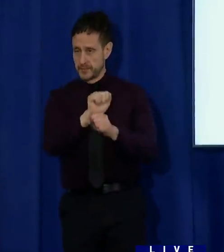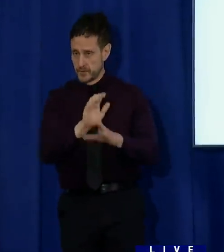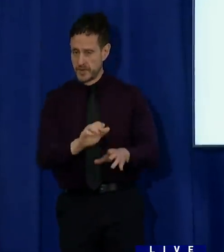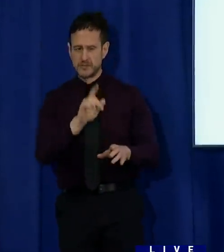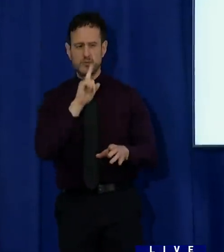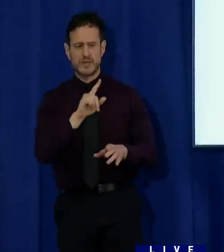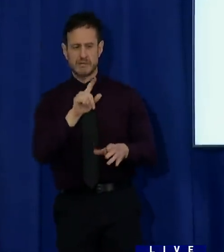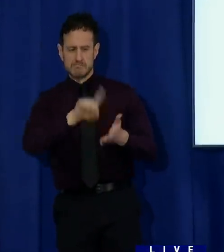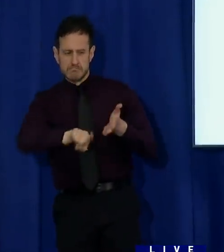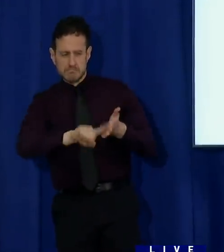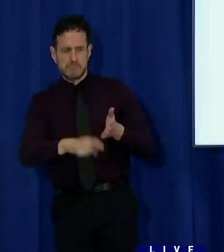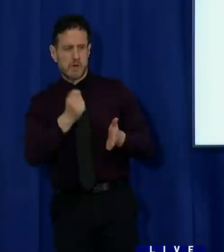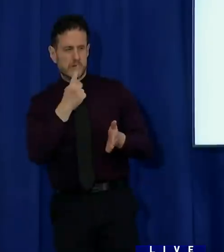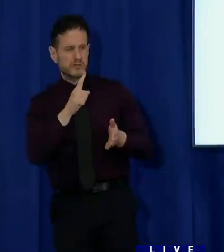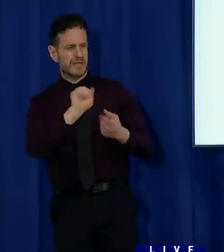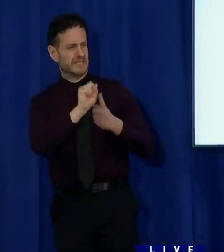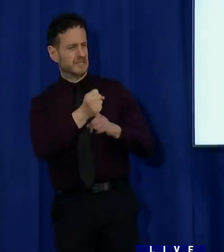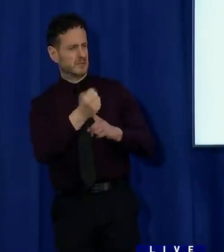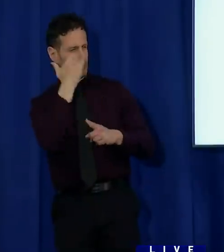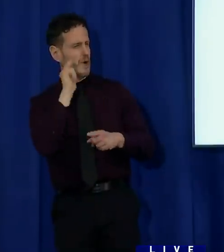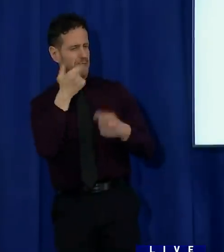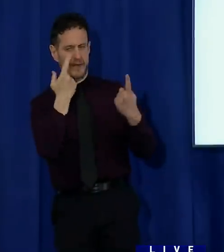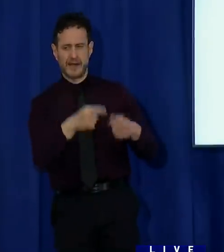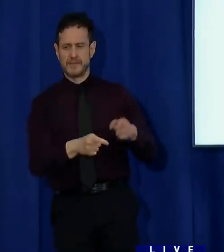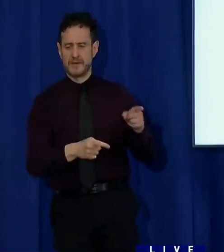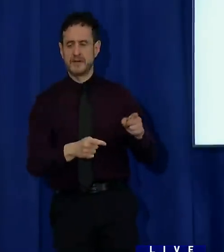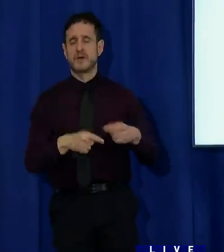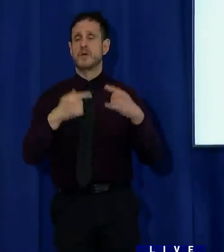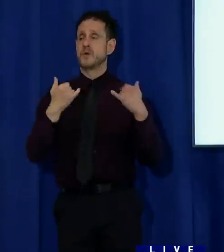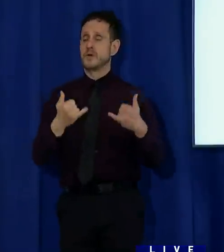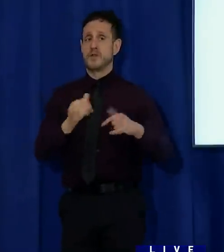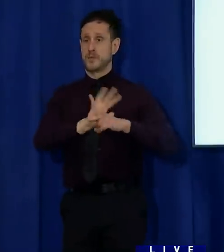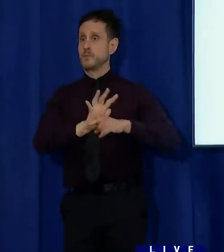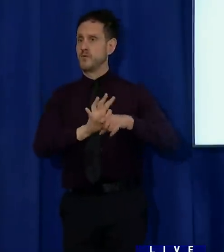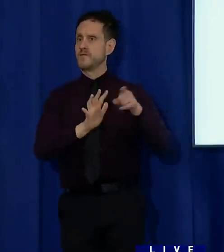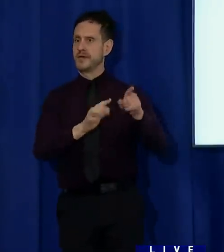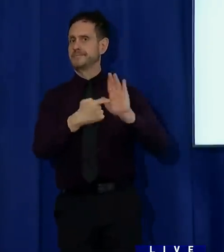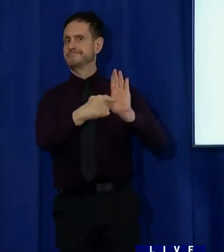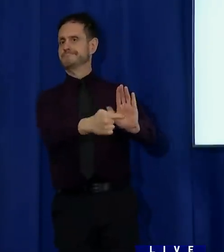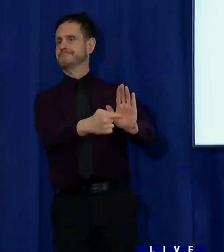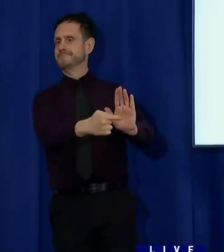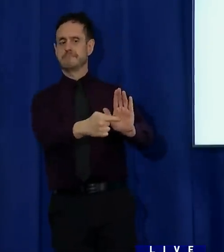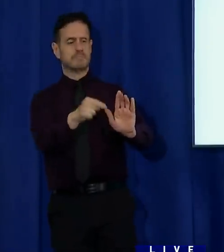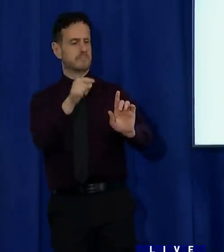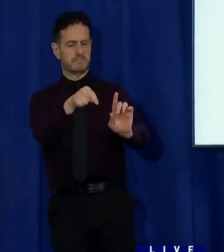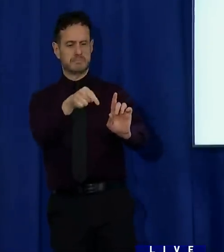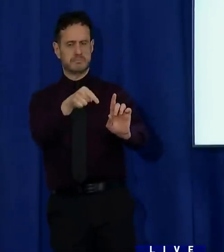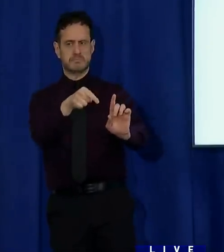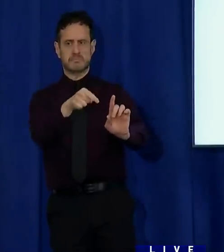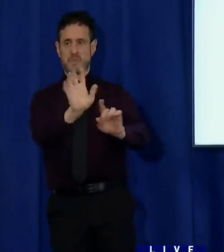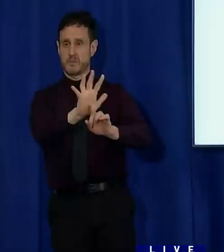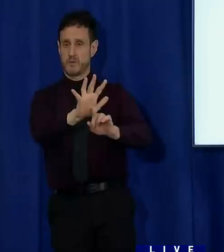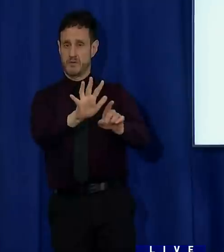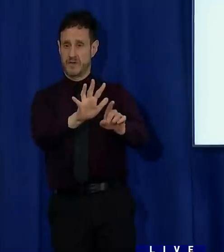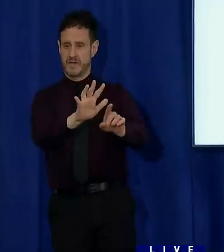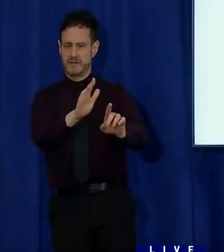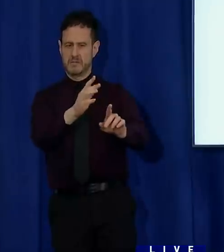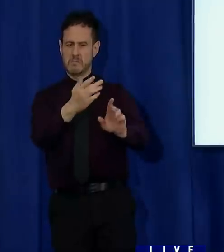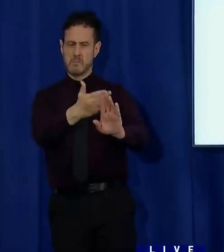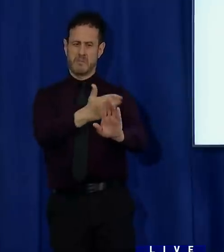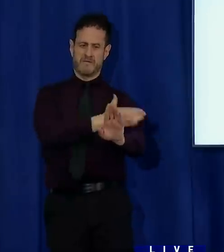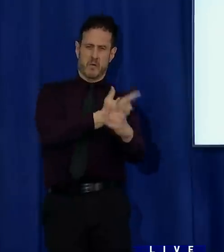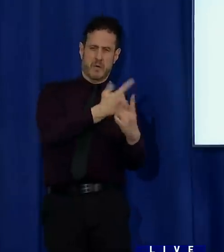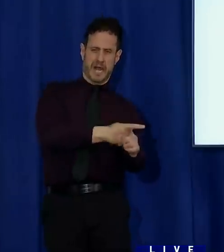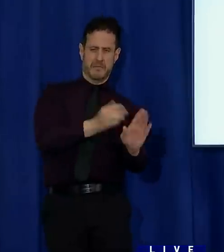the circumstances in which that happened. Right now, the video is out there. We don't know exactly, as I came in here, even when